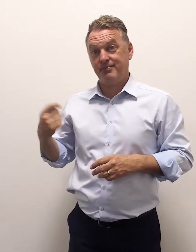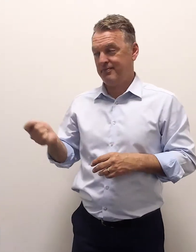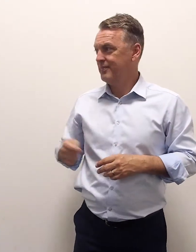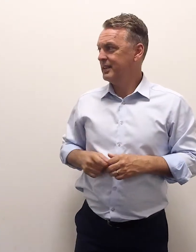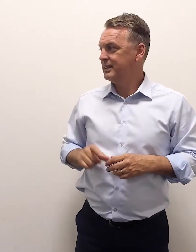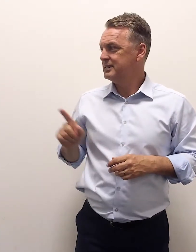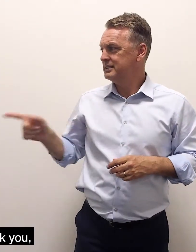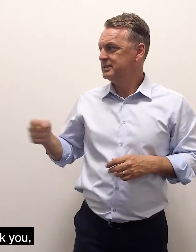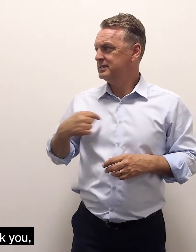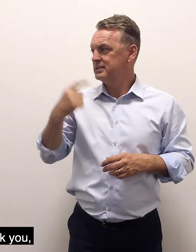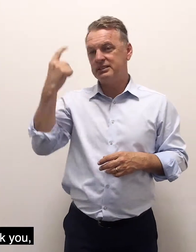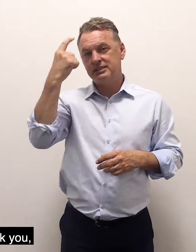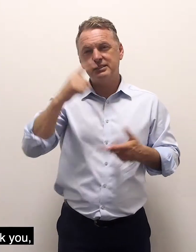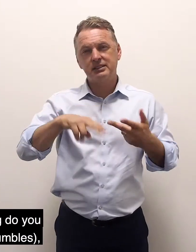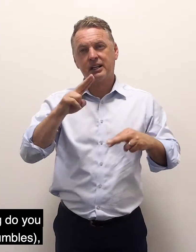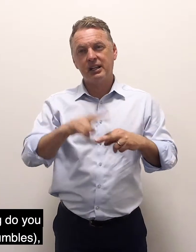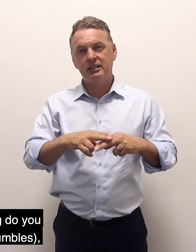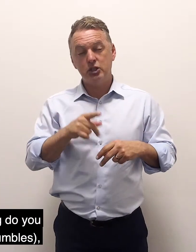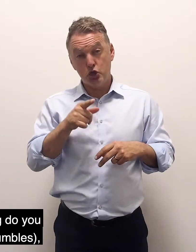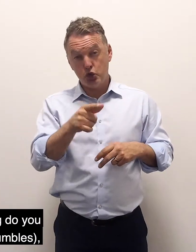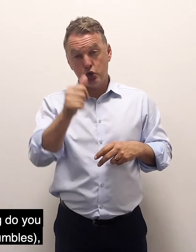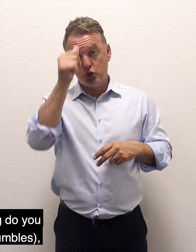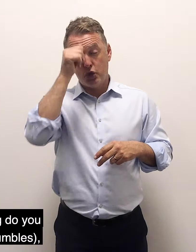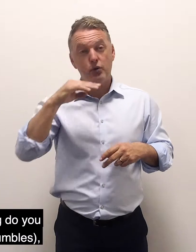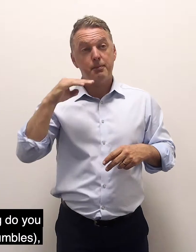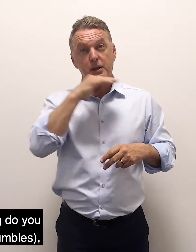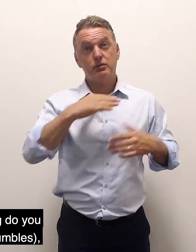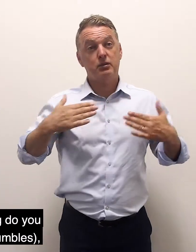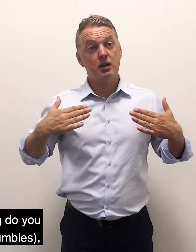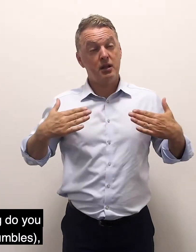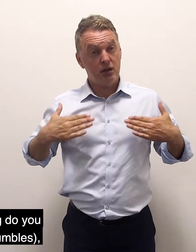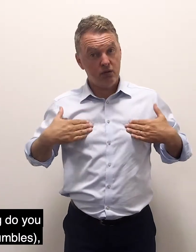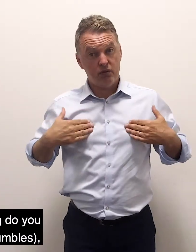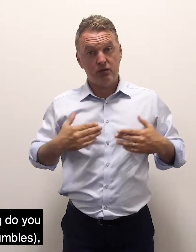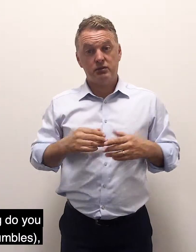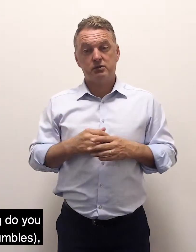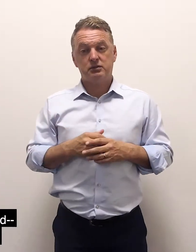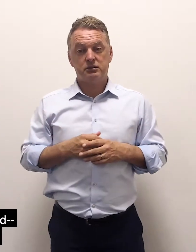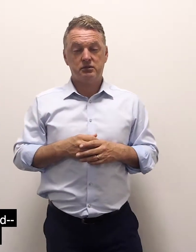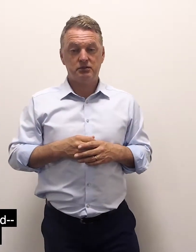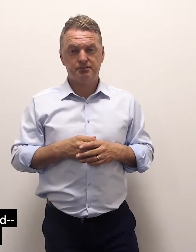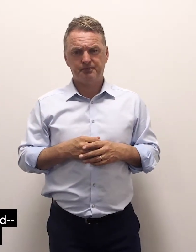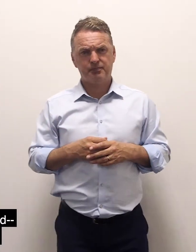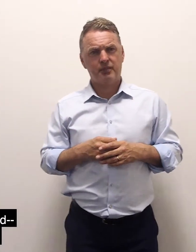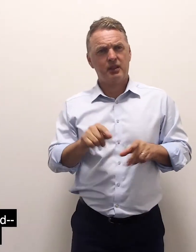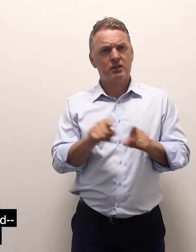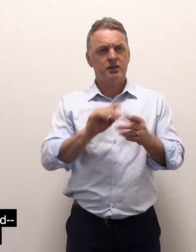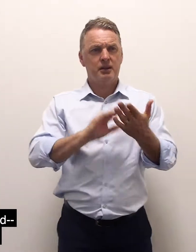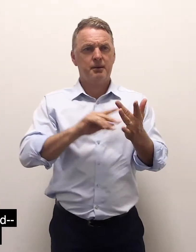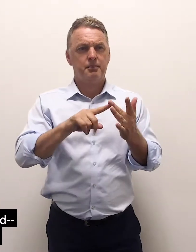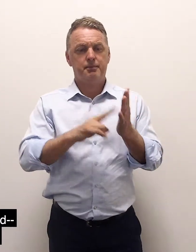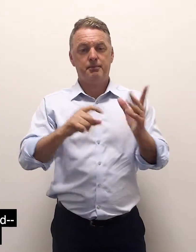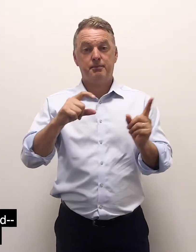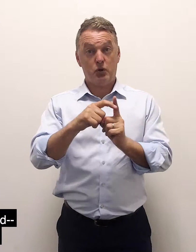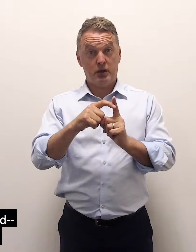That's right. And I wanted to ask you, it's seen again, I was just wondering, you know whether like mental health,